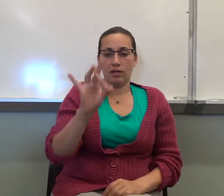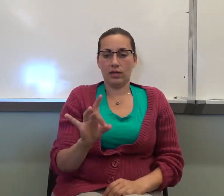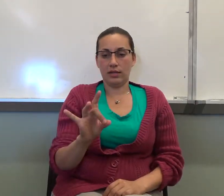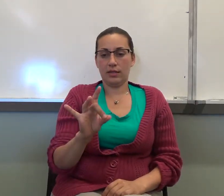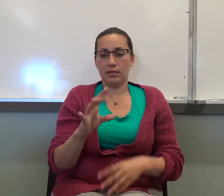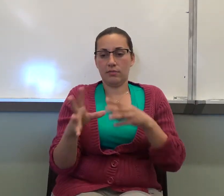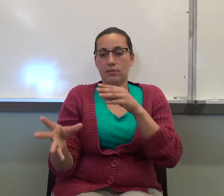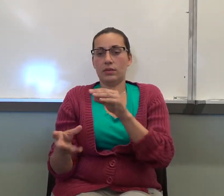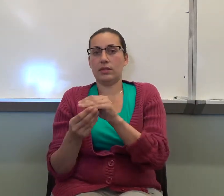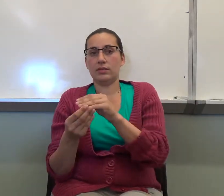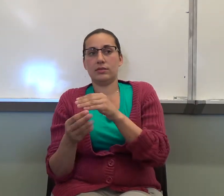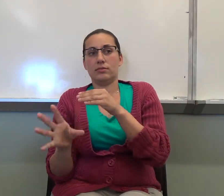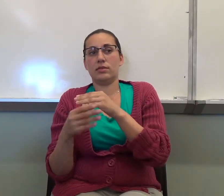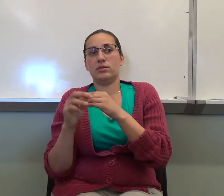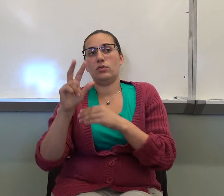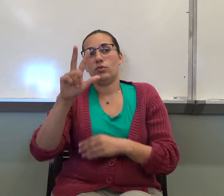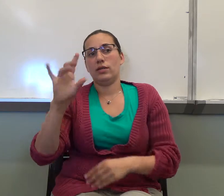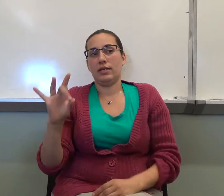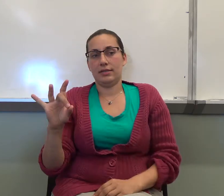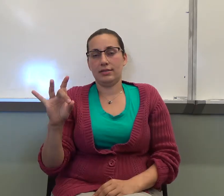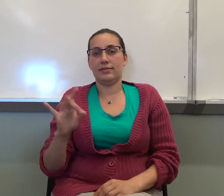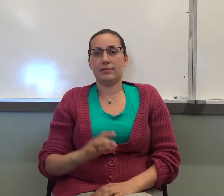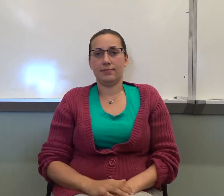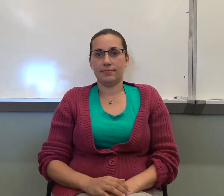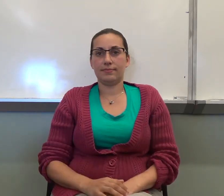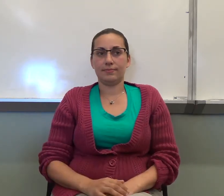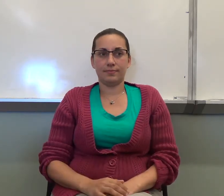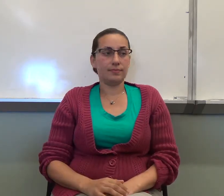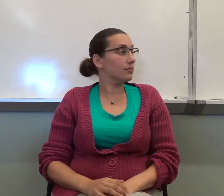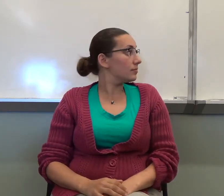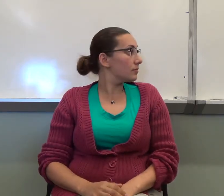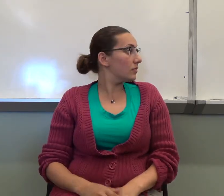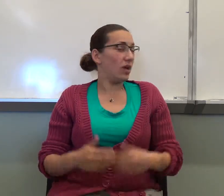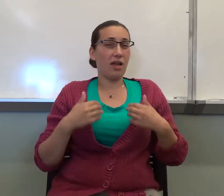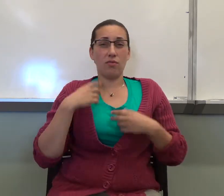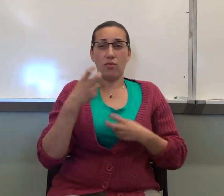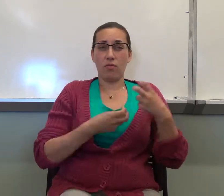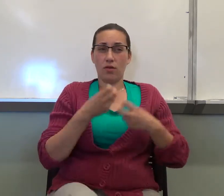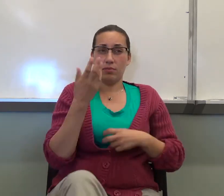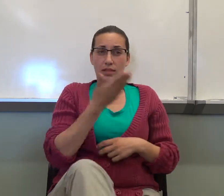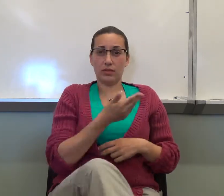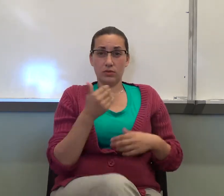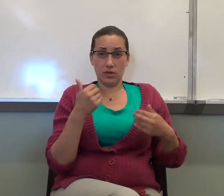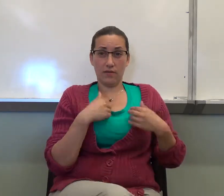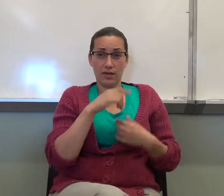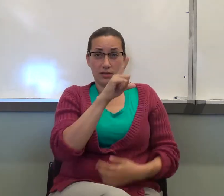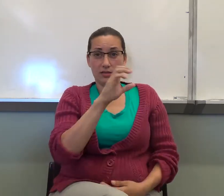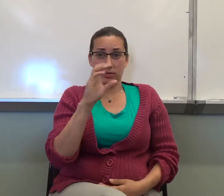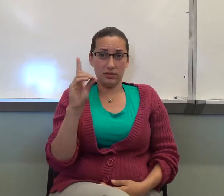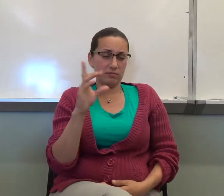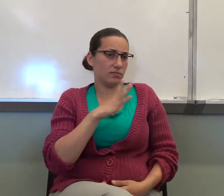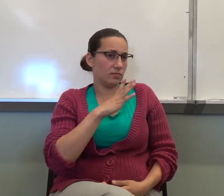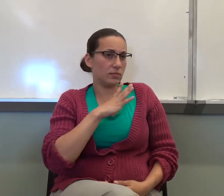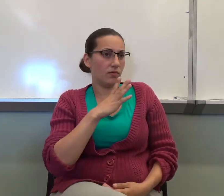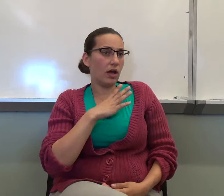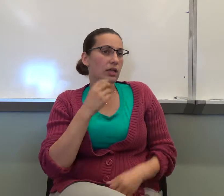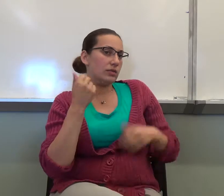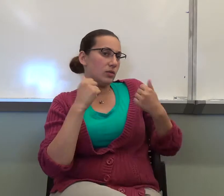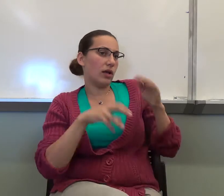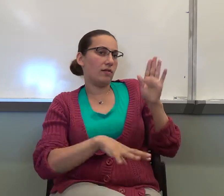3/8. Okay, now there's a problem. We've got LCD, that's not a problem. But you have to deal